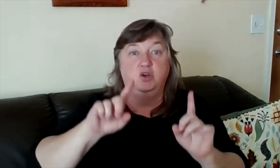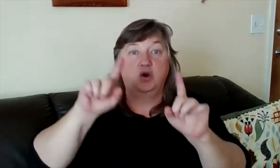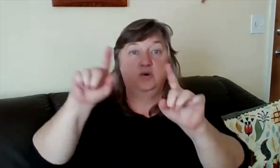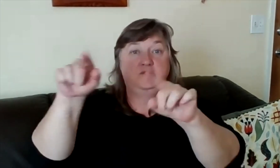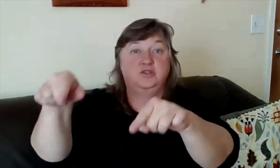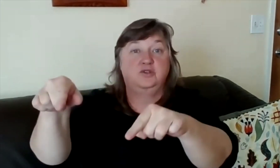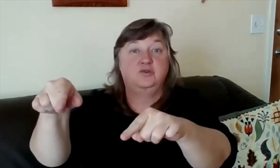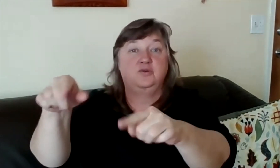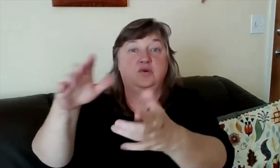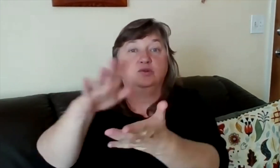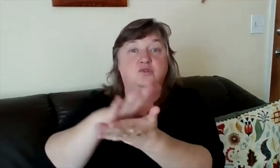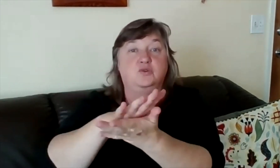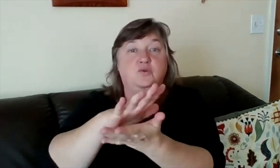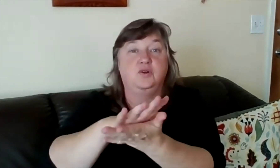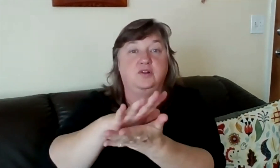Go to school.